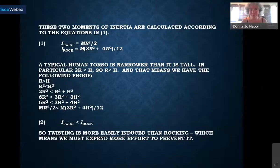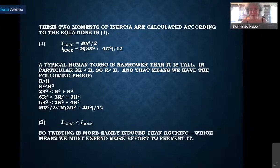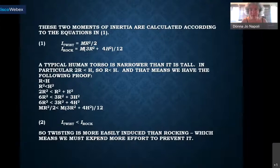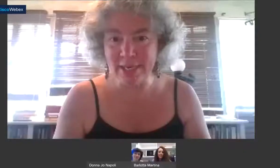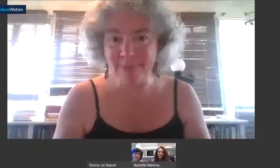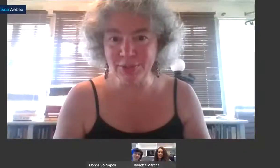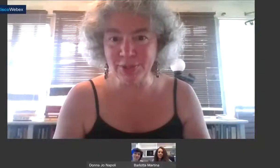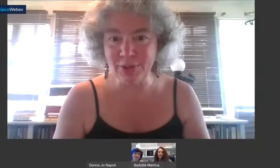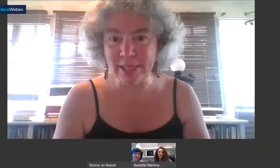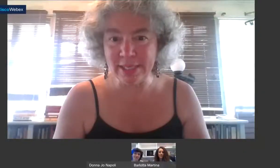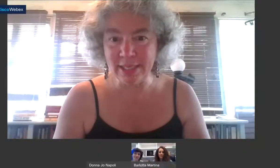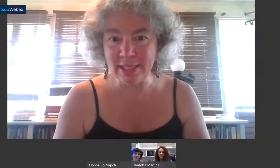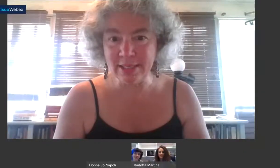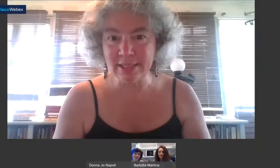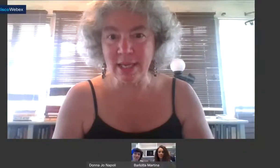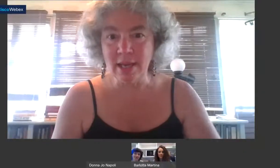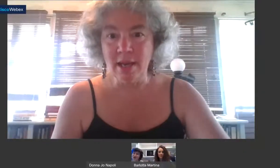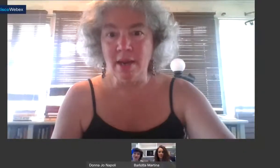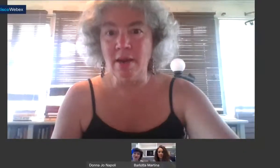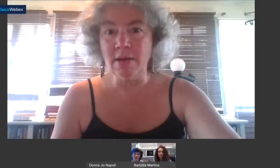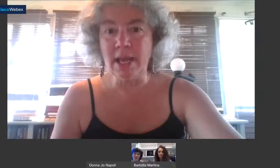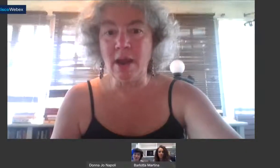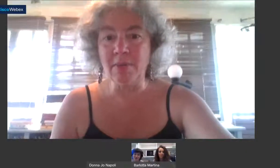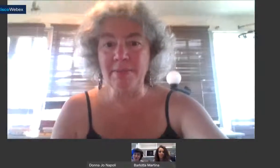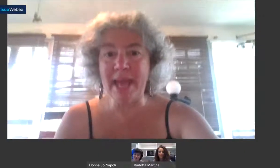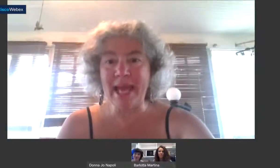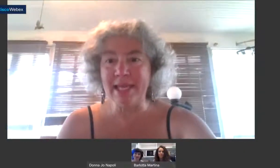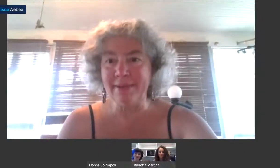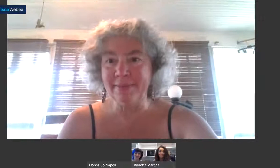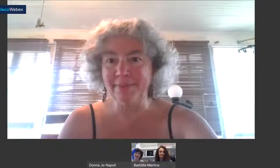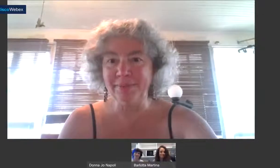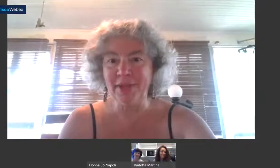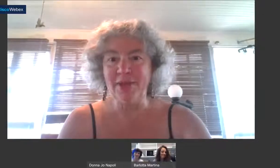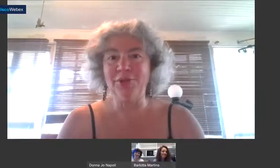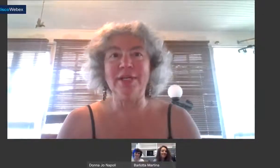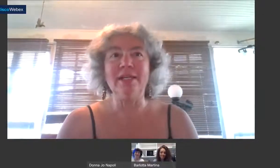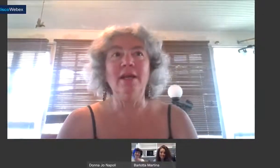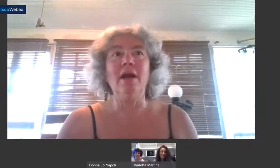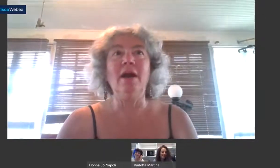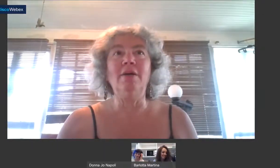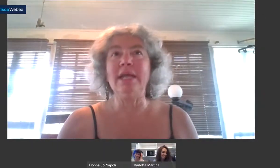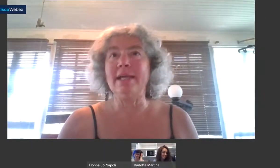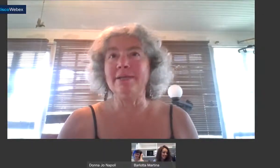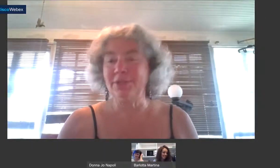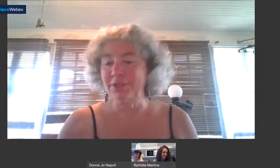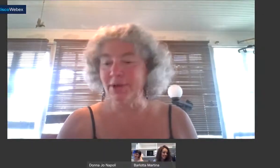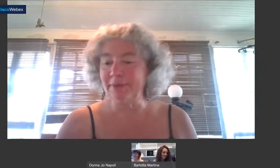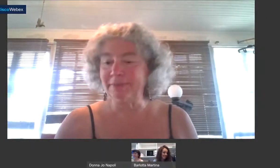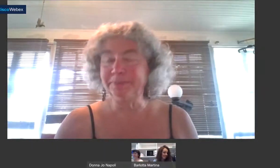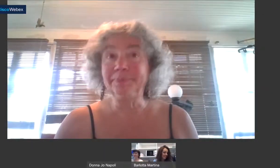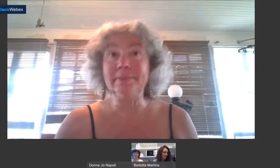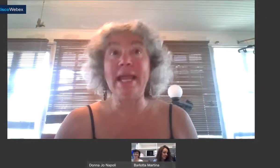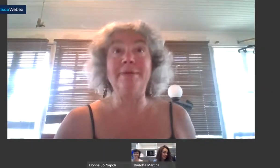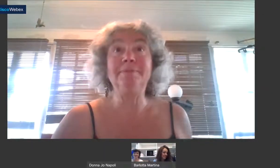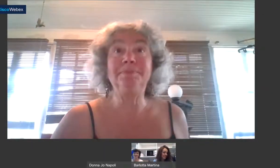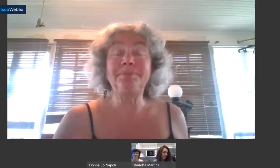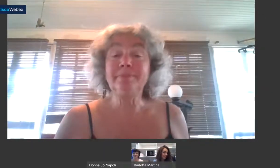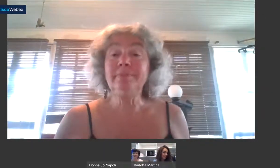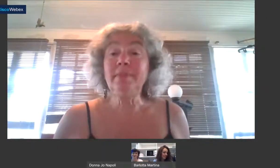Sorry, I'm so slow at this. Okay, are we back? Good. Okay, so now,